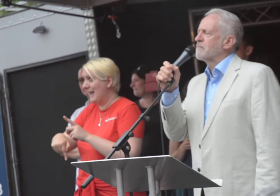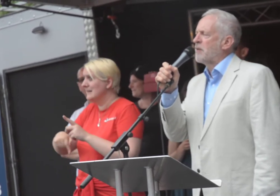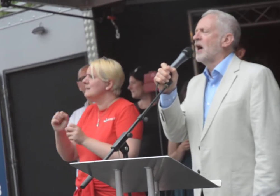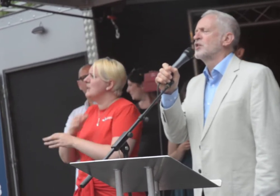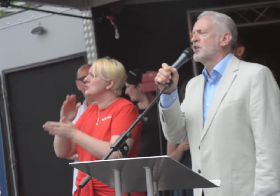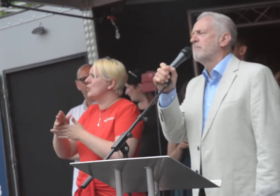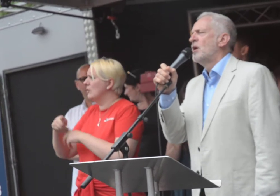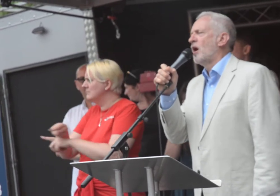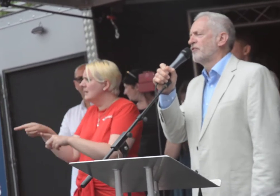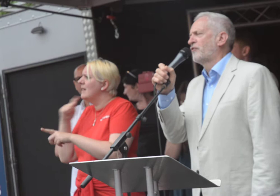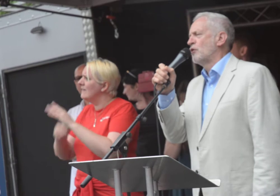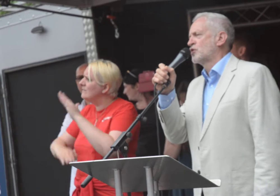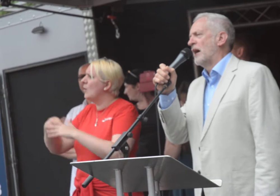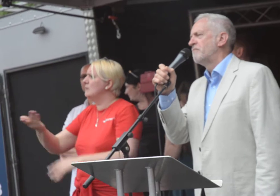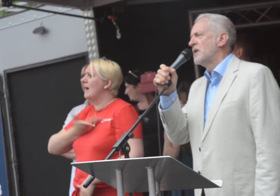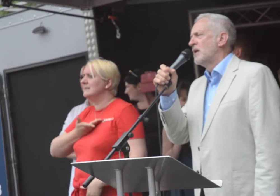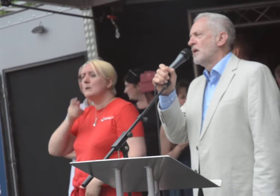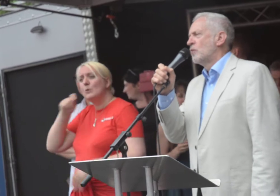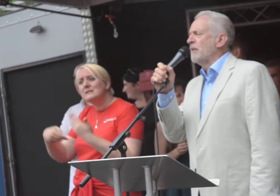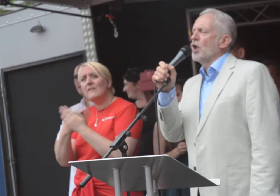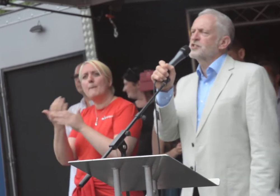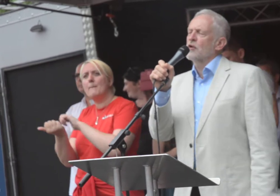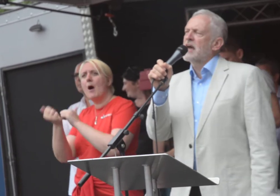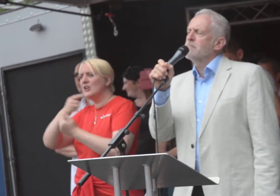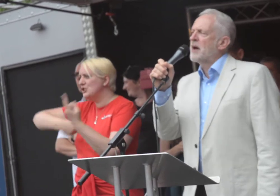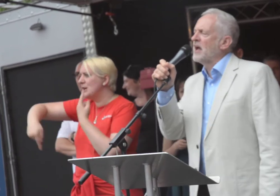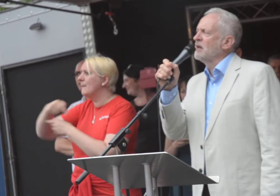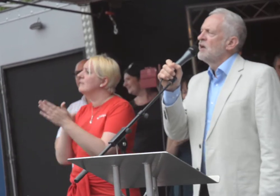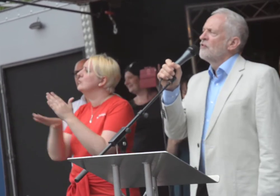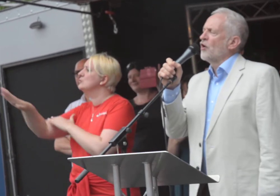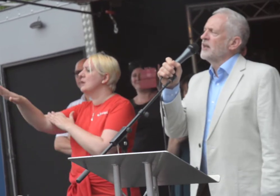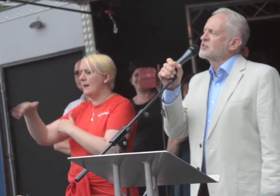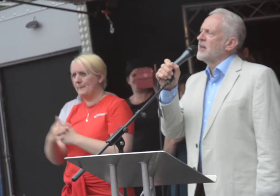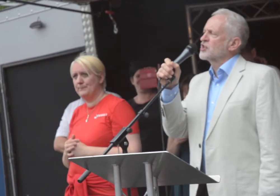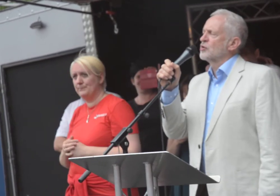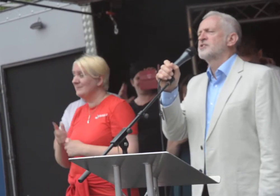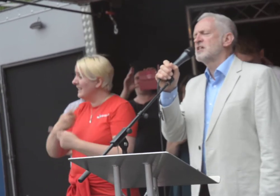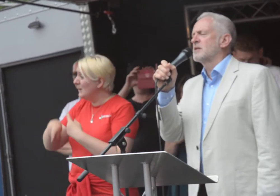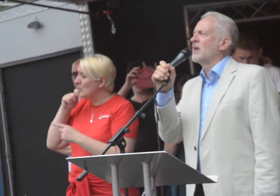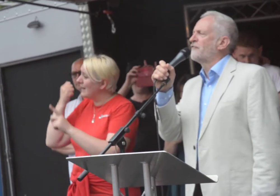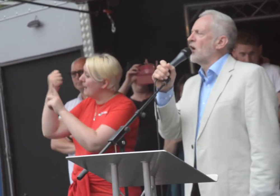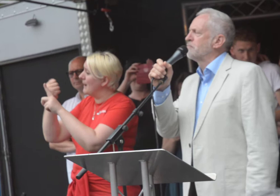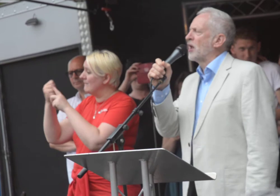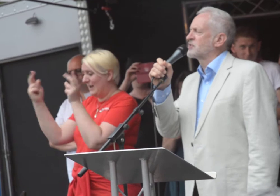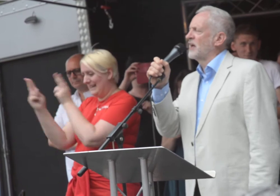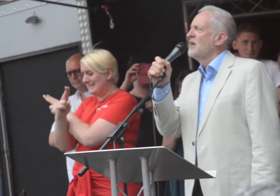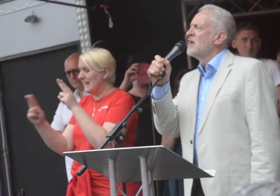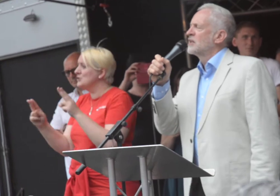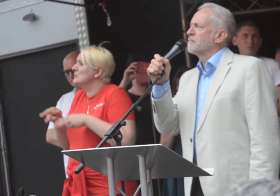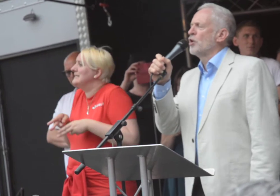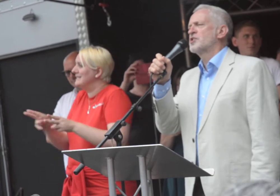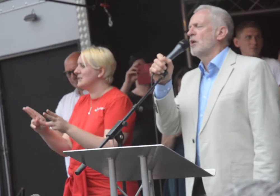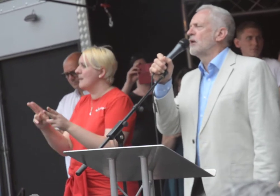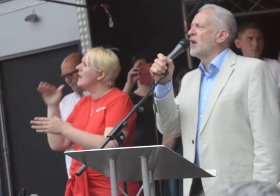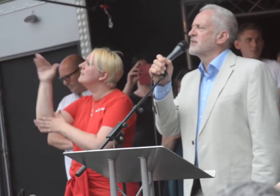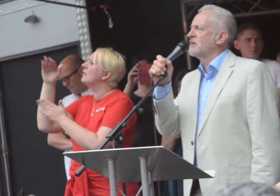develop that partnership of the future. We will also campaign for an international system and a foreign policy